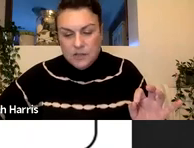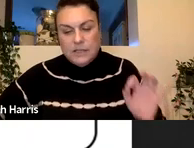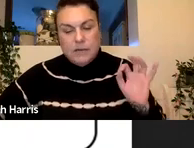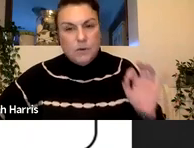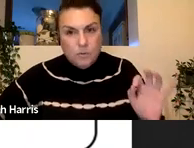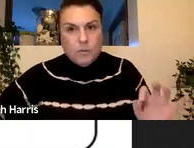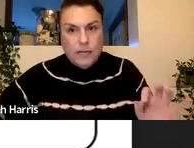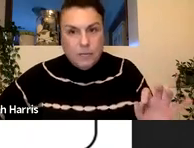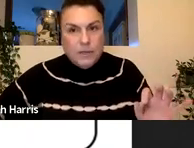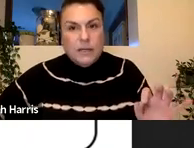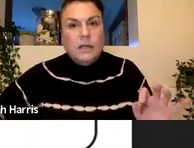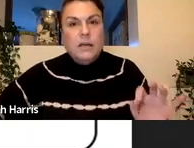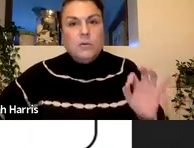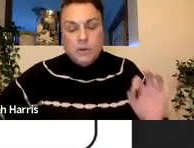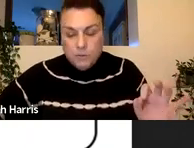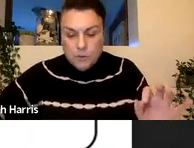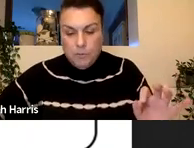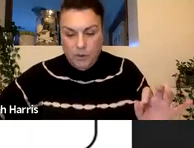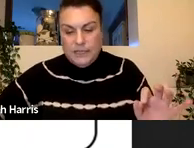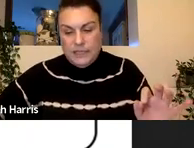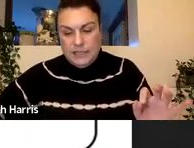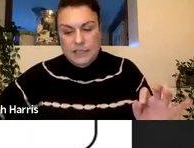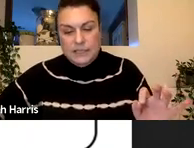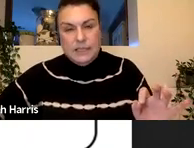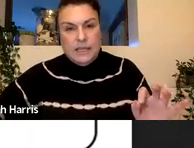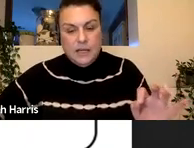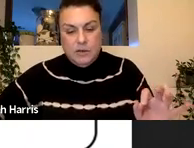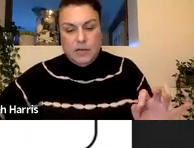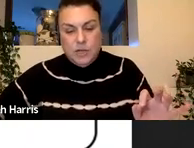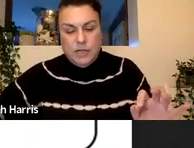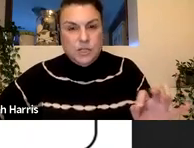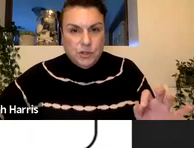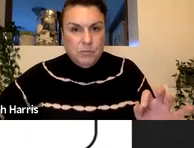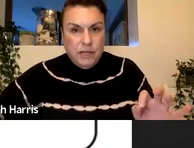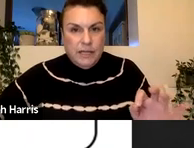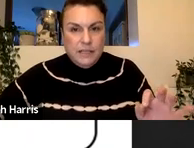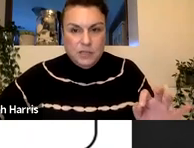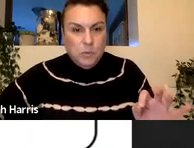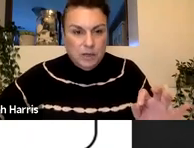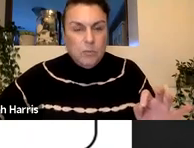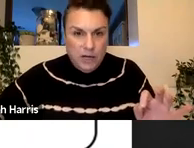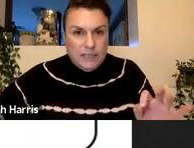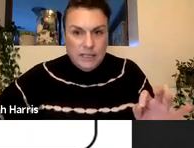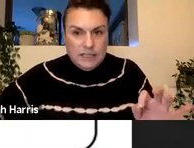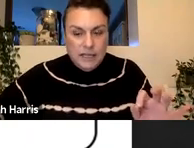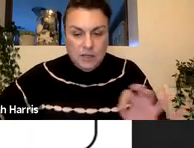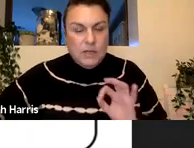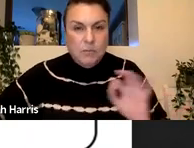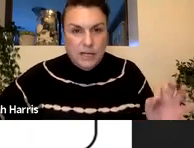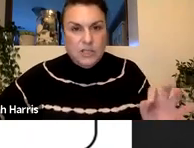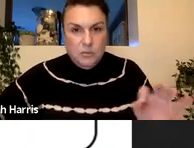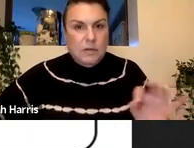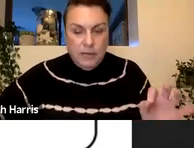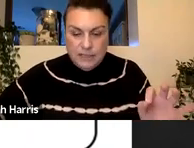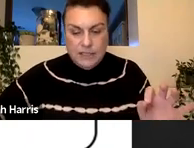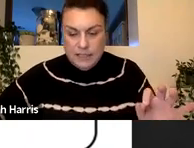a series of overlapping reform processes that they are now trying to streamline into one process like you can